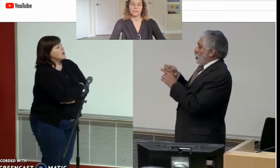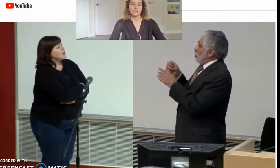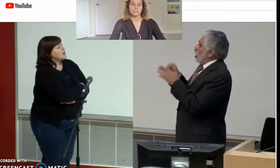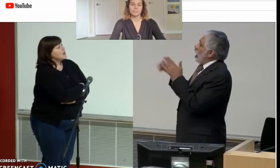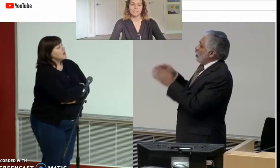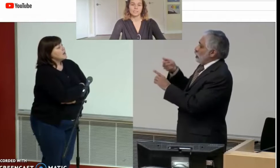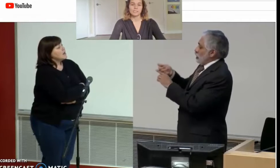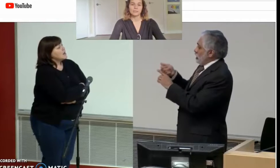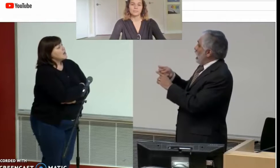hearing disabilities,